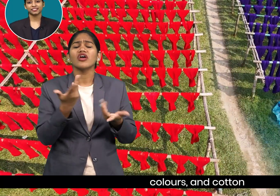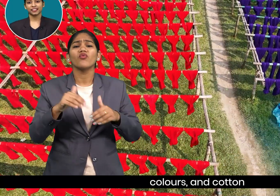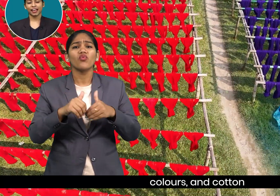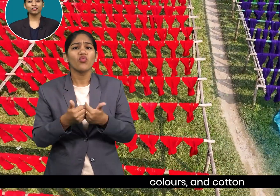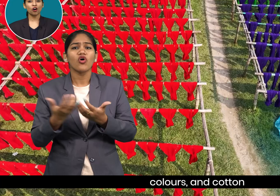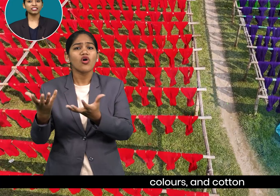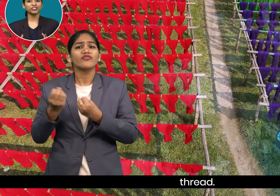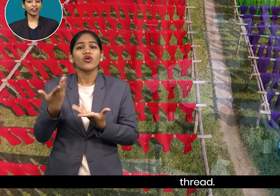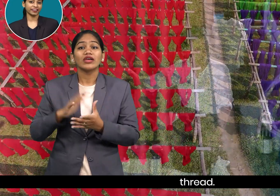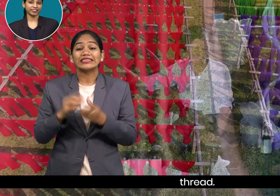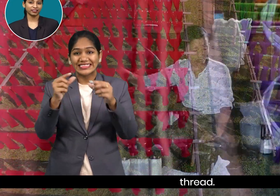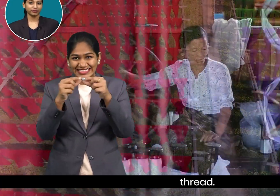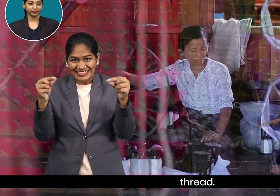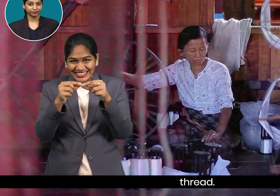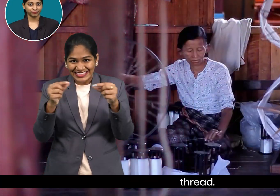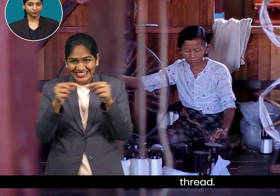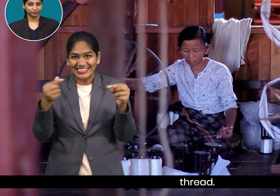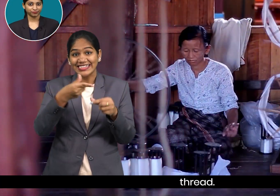colors, and cotton thread.